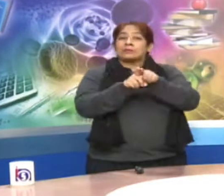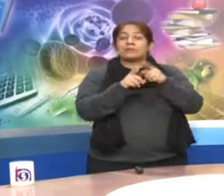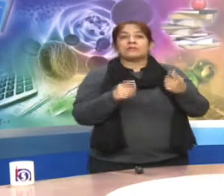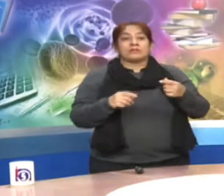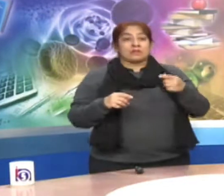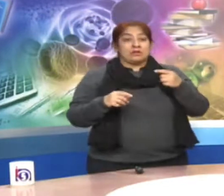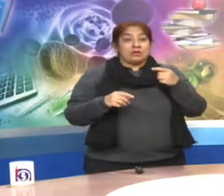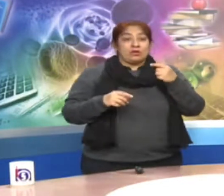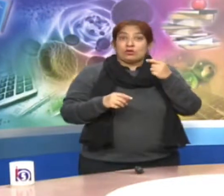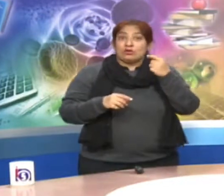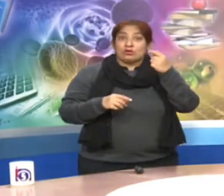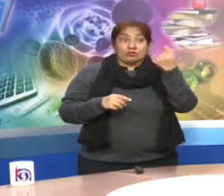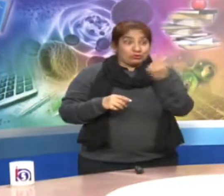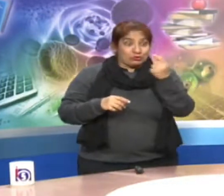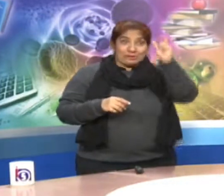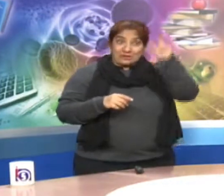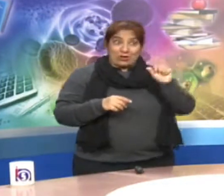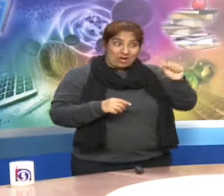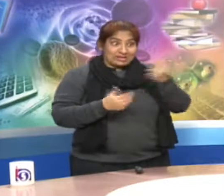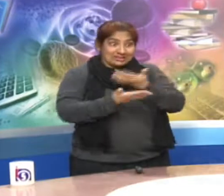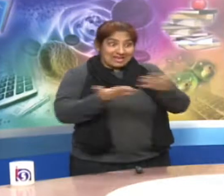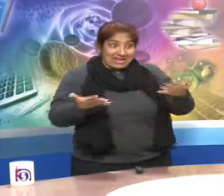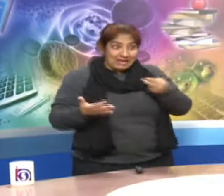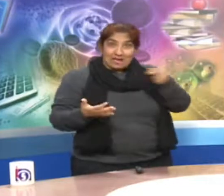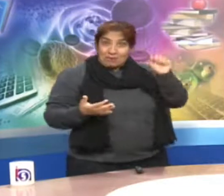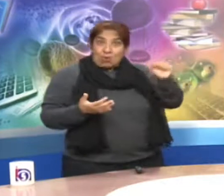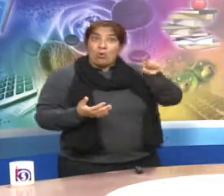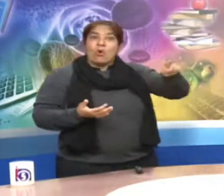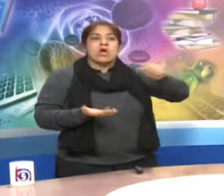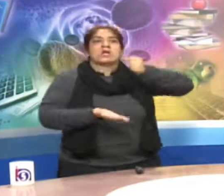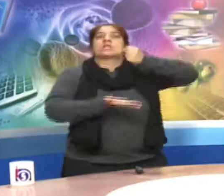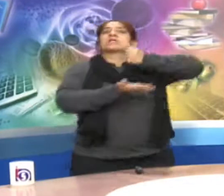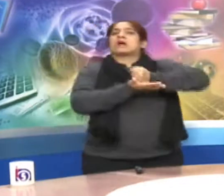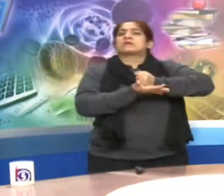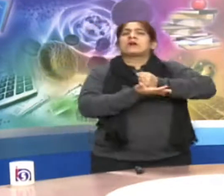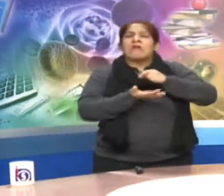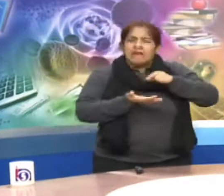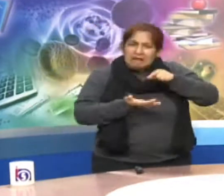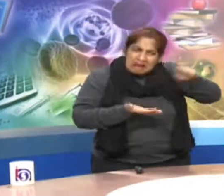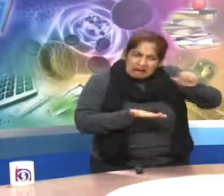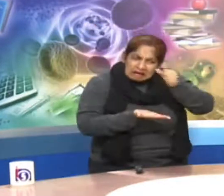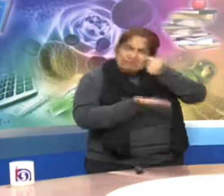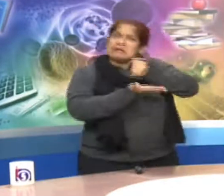So you see the picture. In the picture, you see that the consumer rights